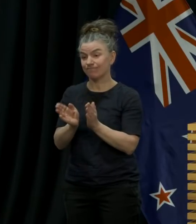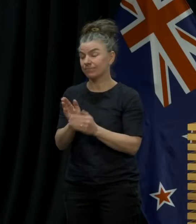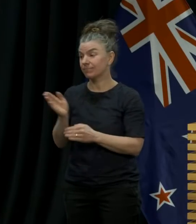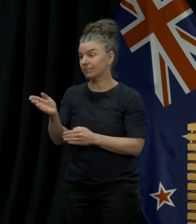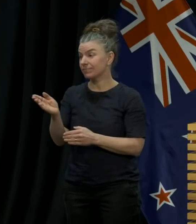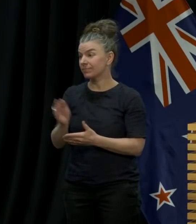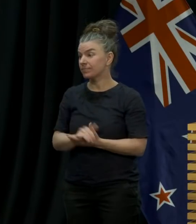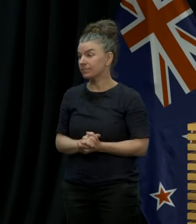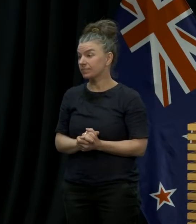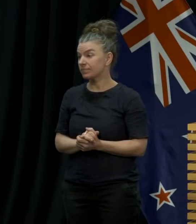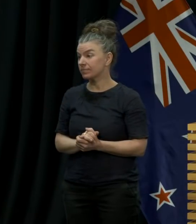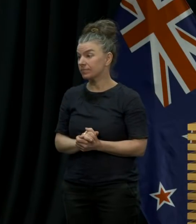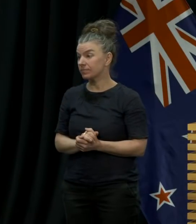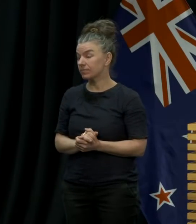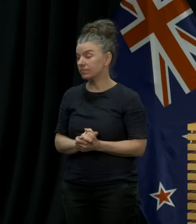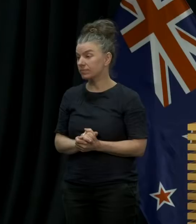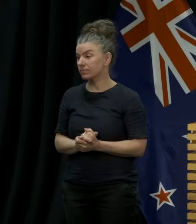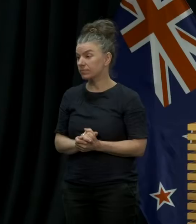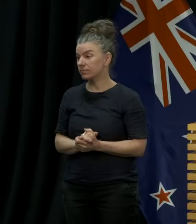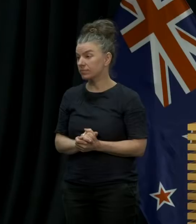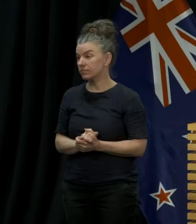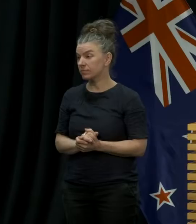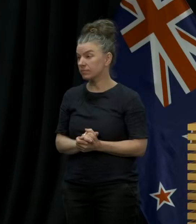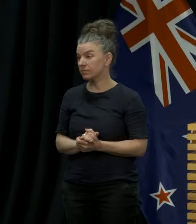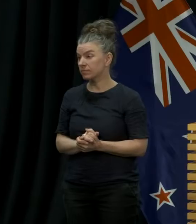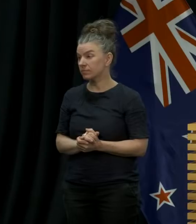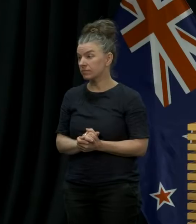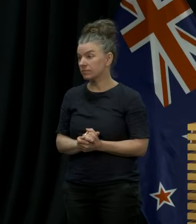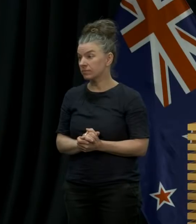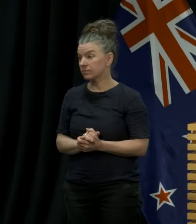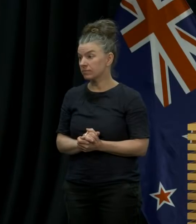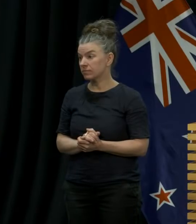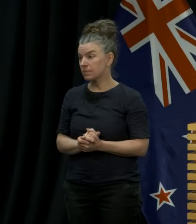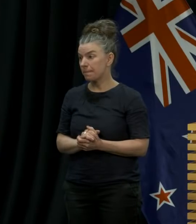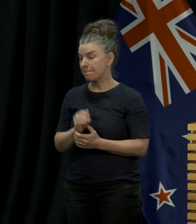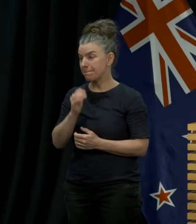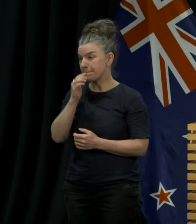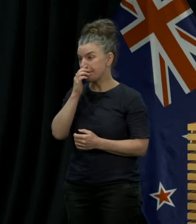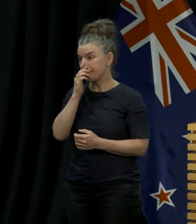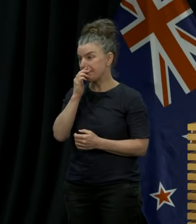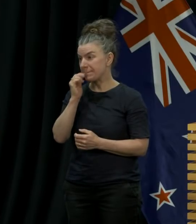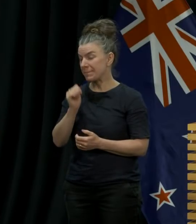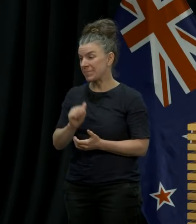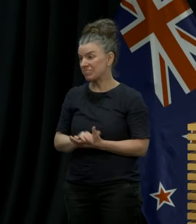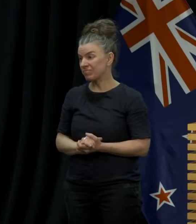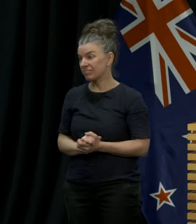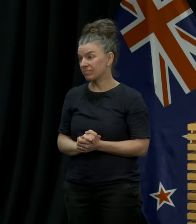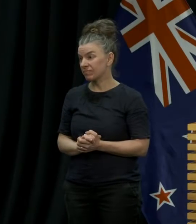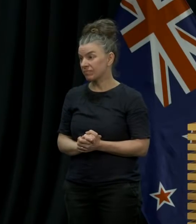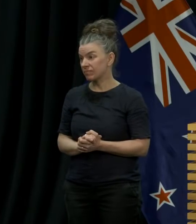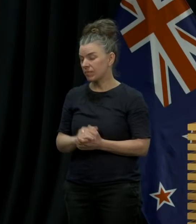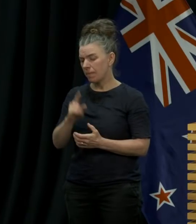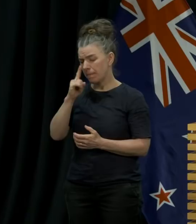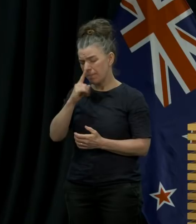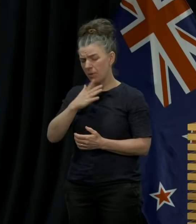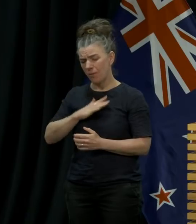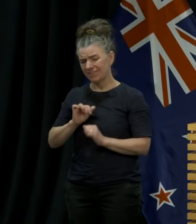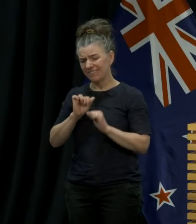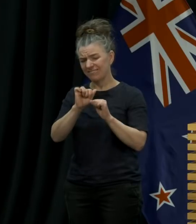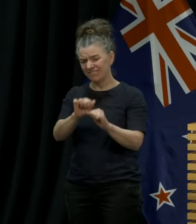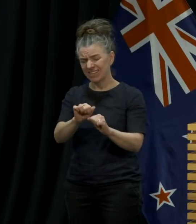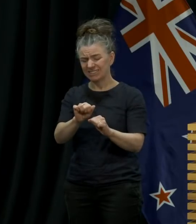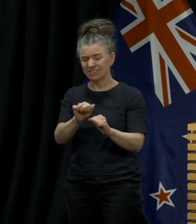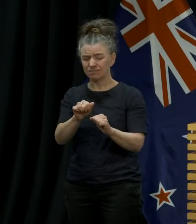Why is it fair that people that want to get to their loved ones and to dying loved ones